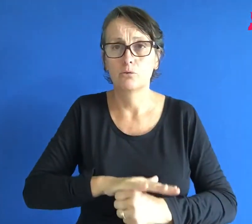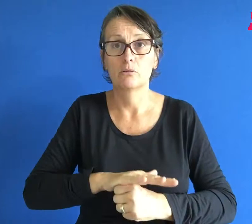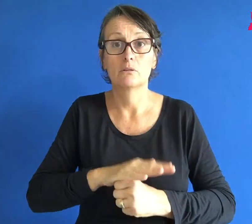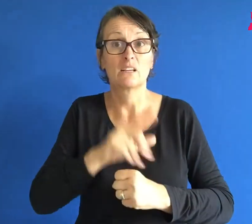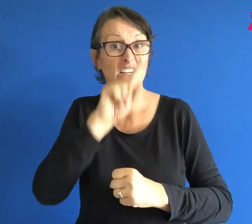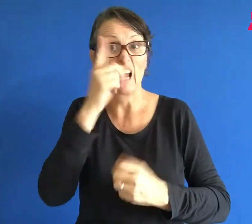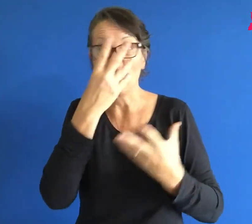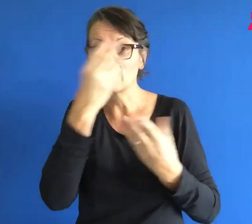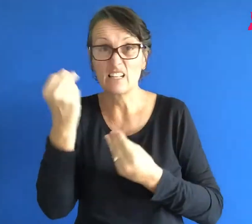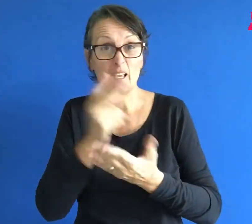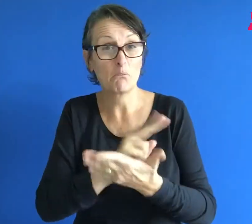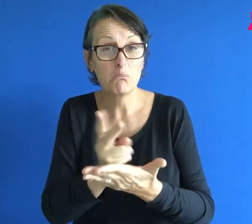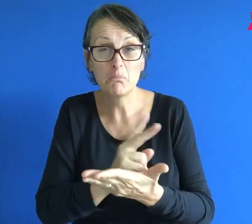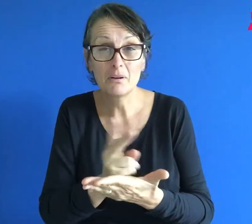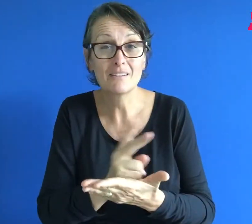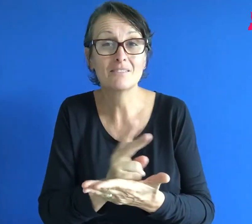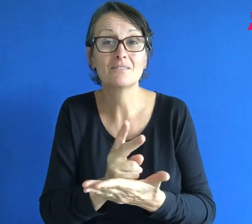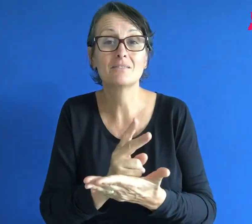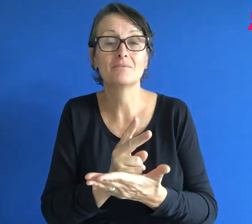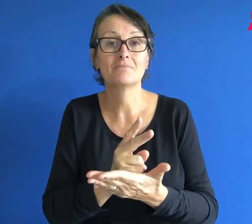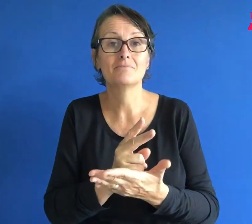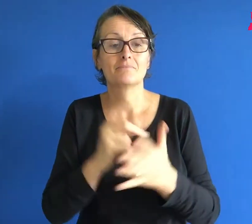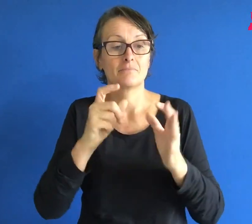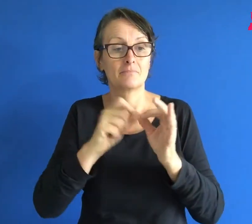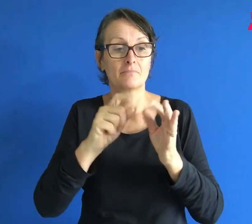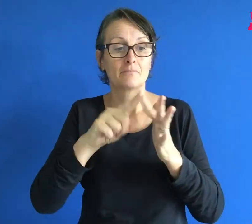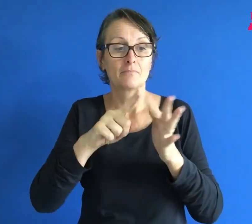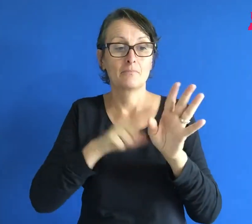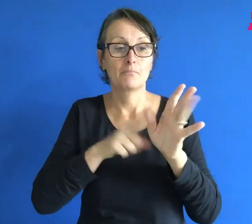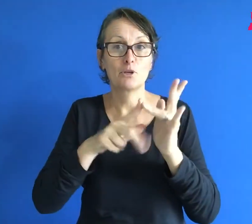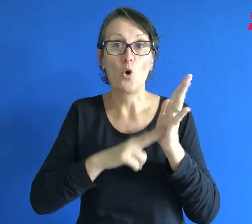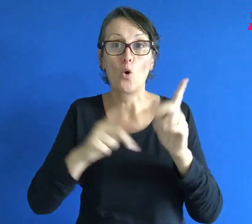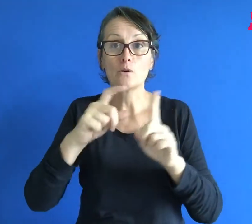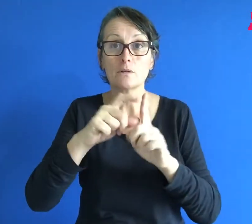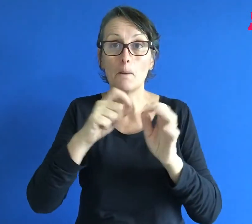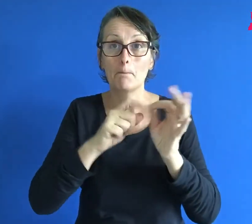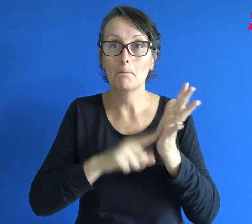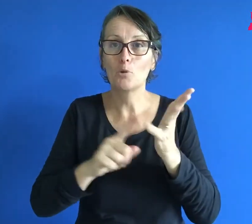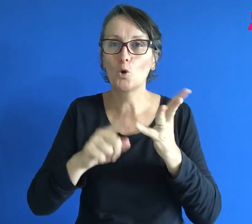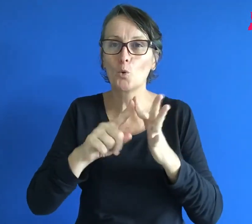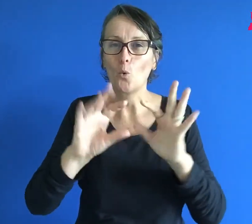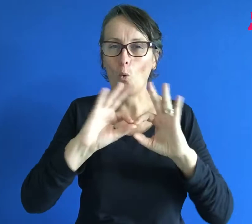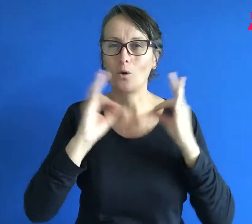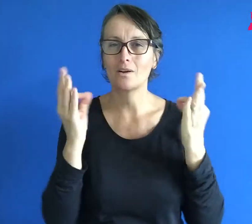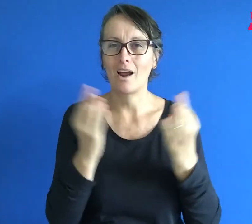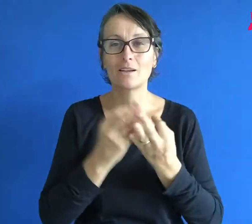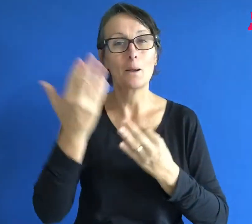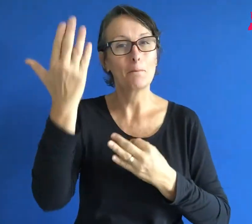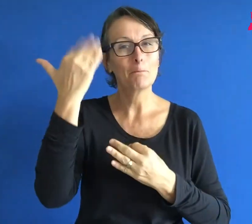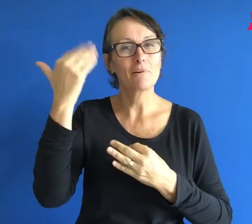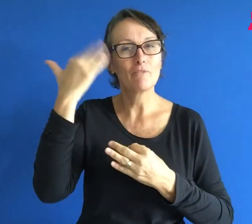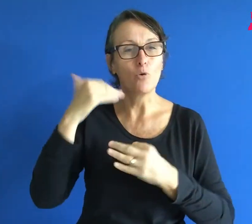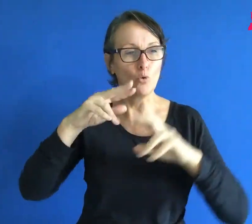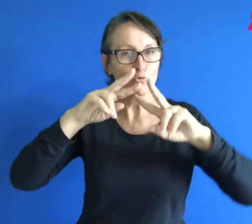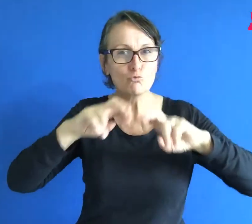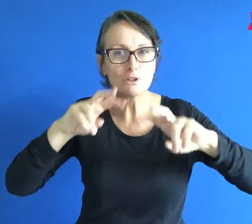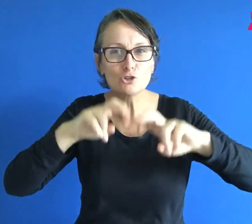things. And Beyond Blue was involved in a study called Answering the Call, which involved 20,000 first